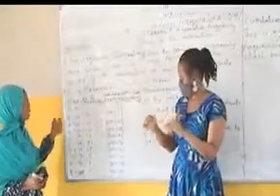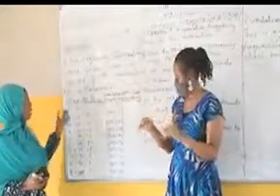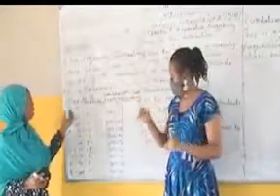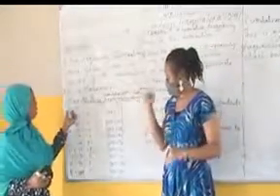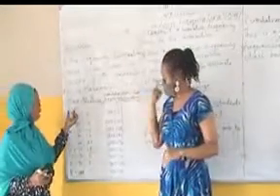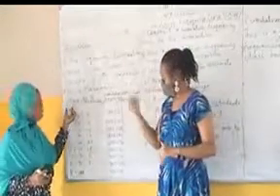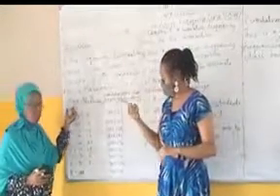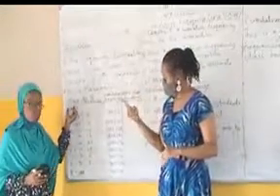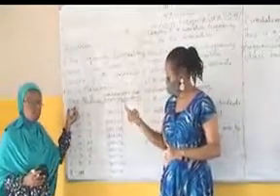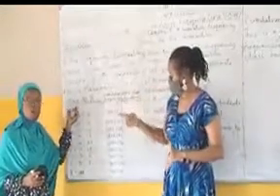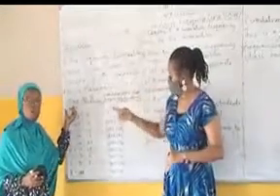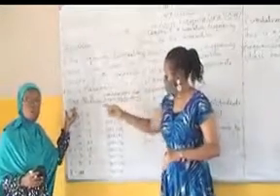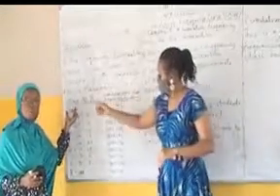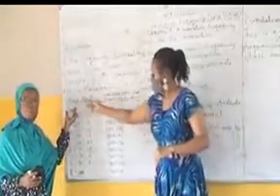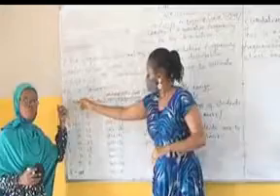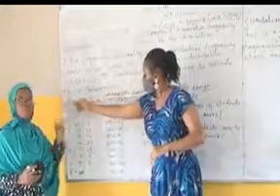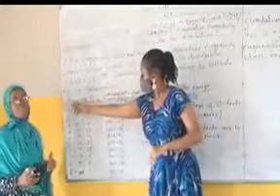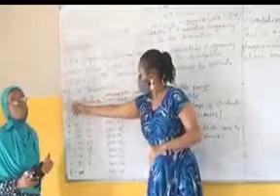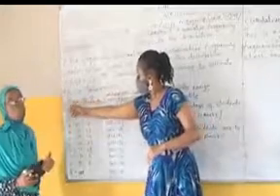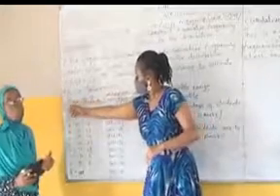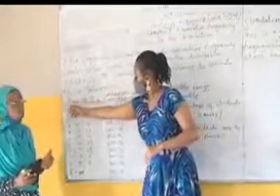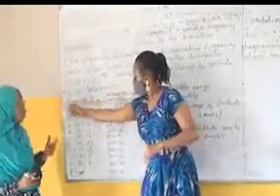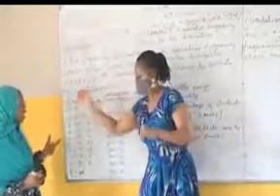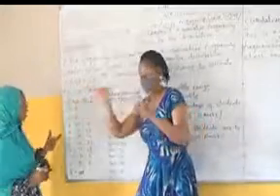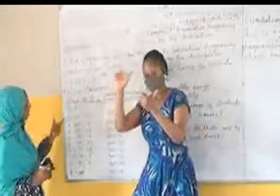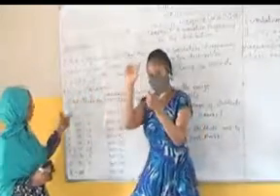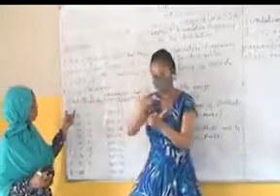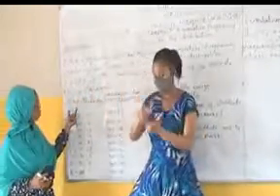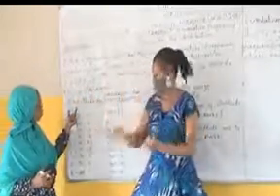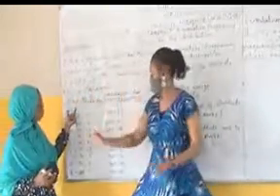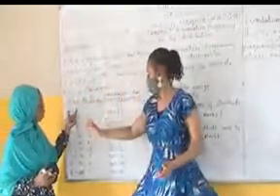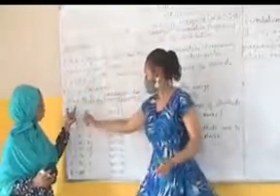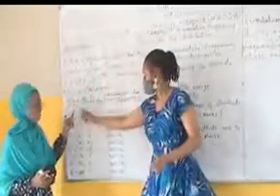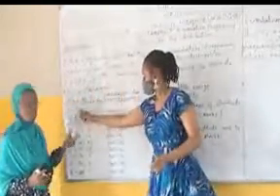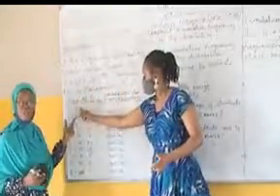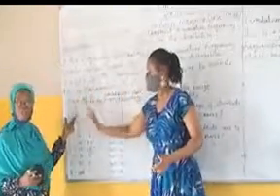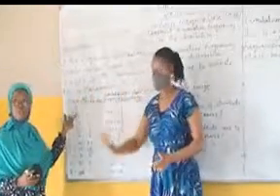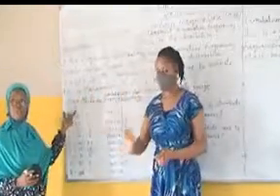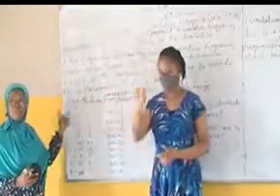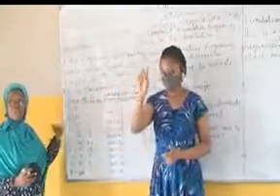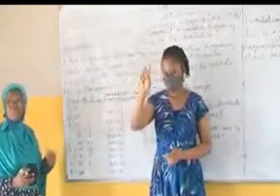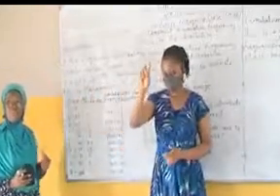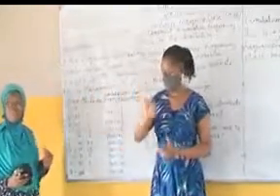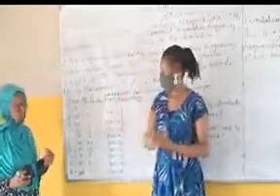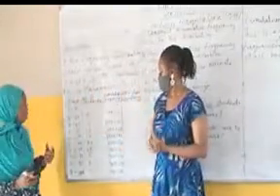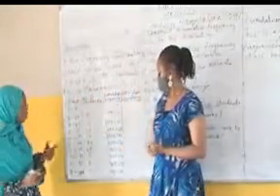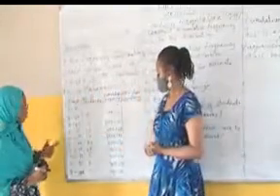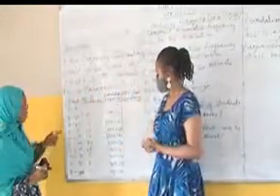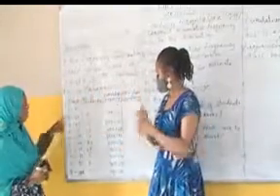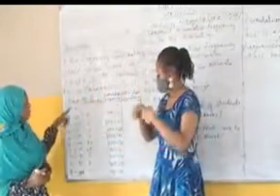we get class boundary from this limit? To get the class boundary, the upper class boundary from this